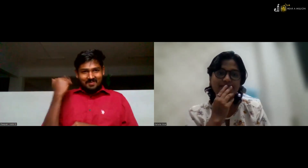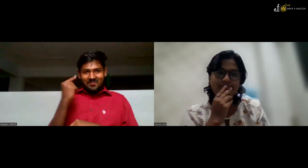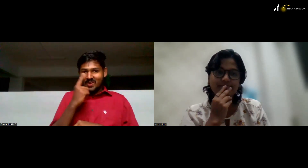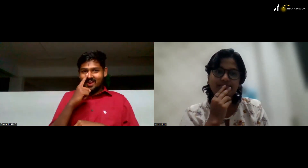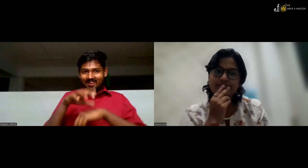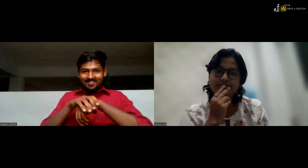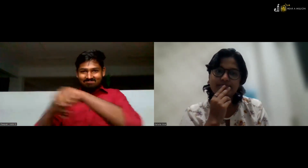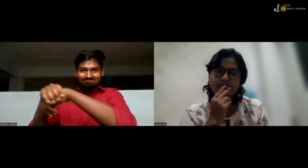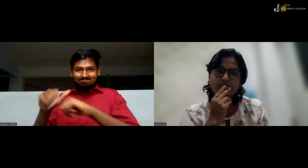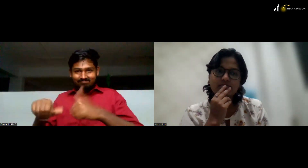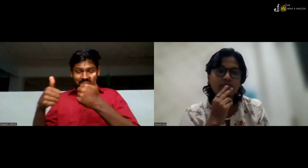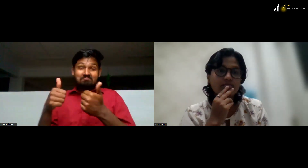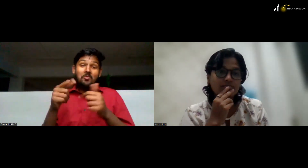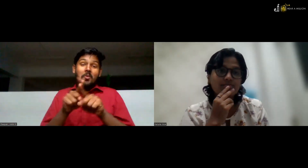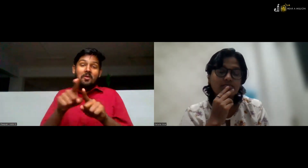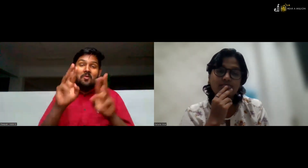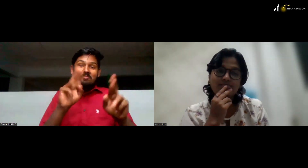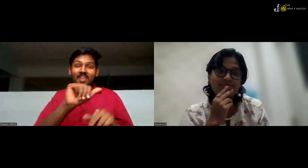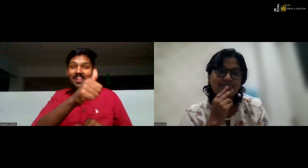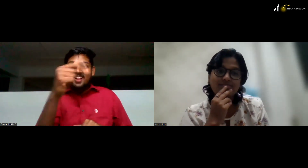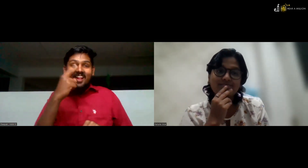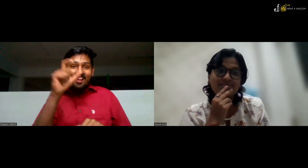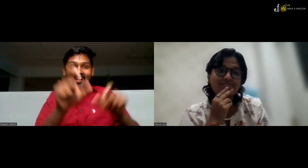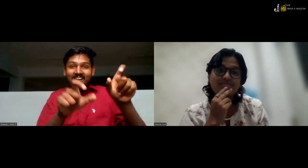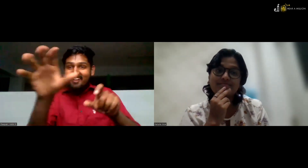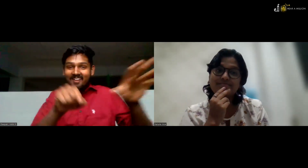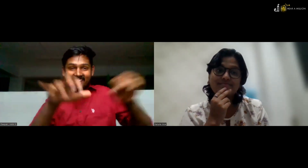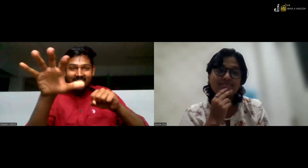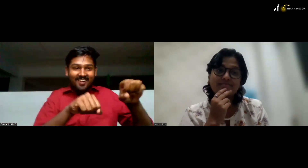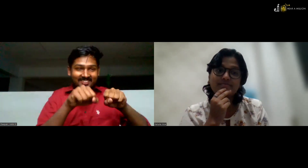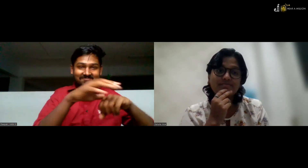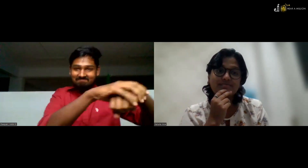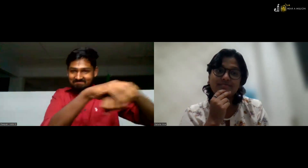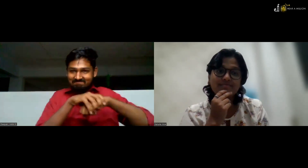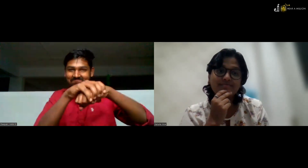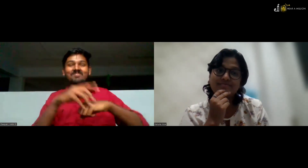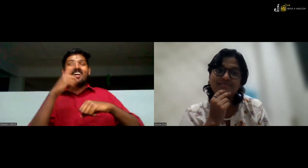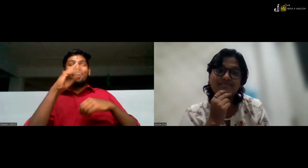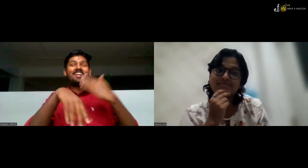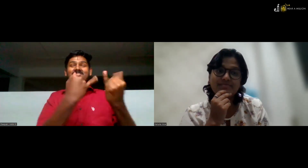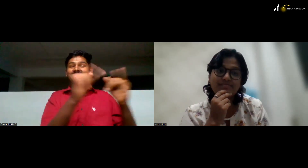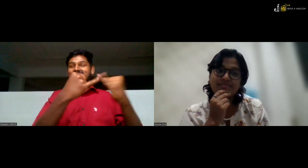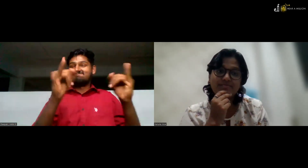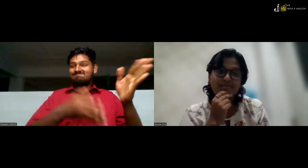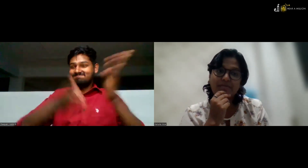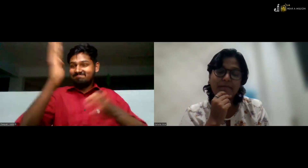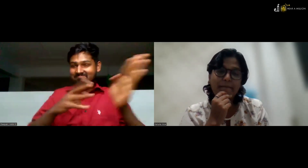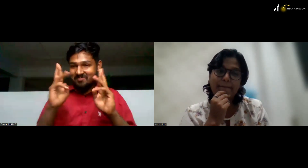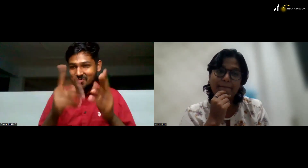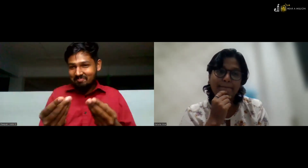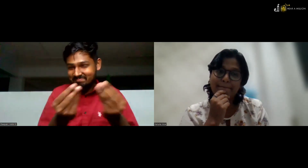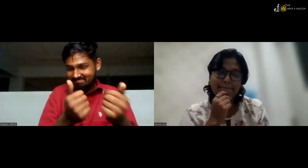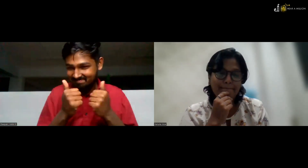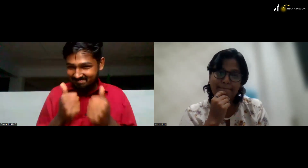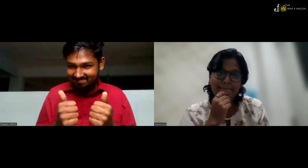journey as well. So earlier, you explained to the other women. I hope there would be other women too, and you can empower